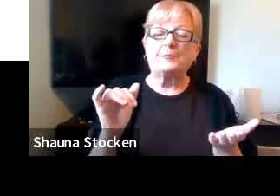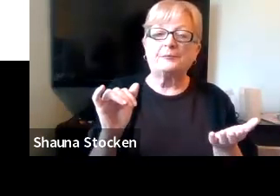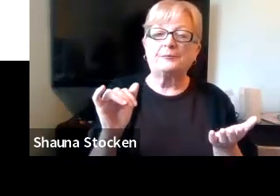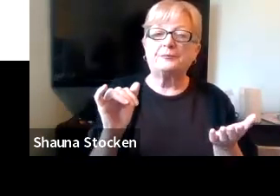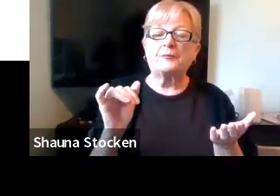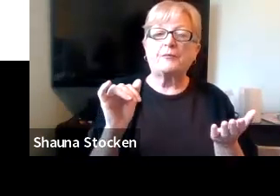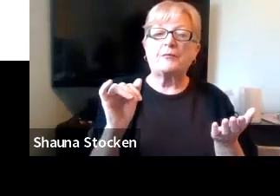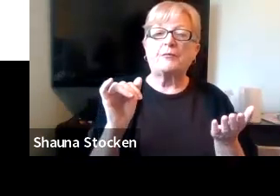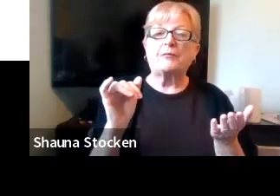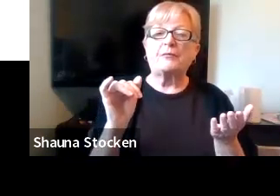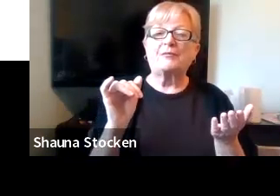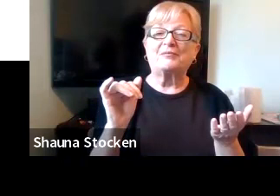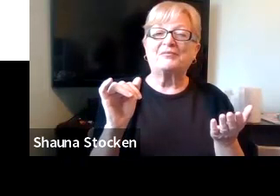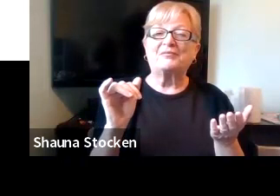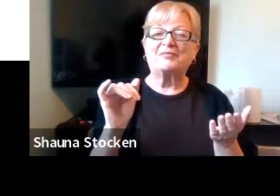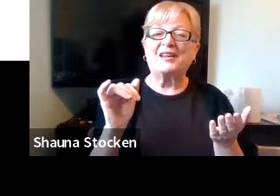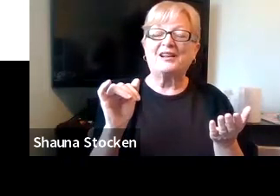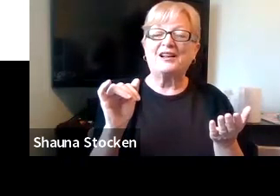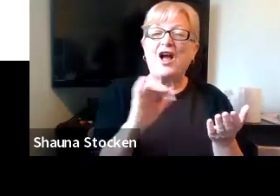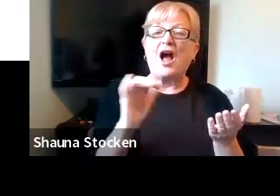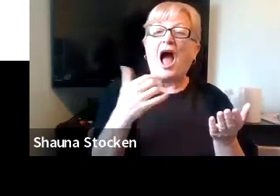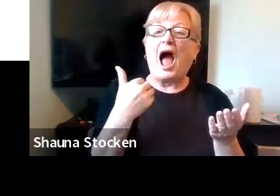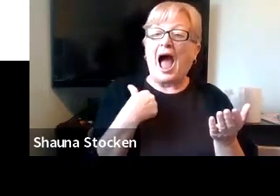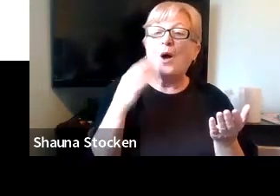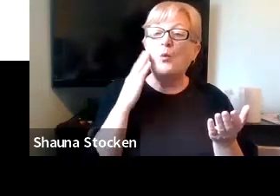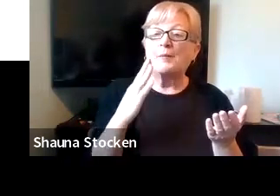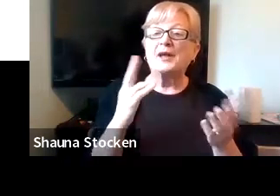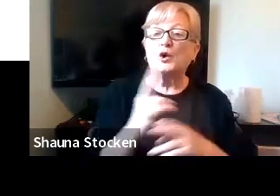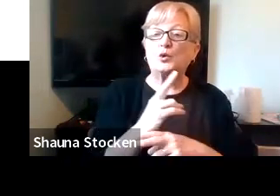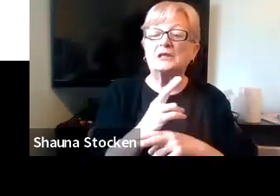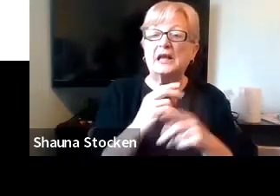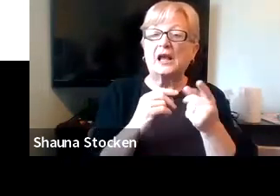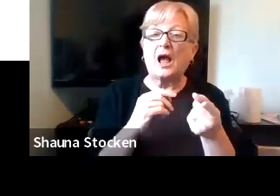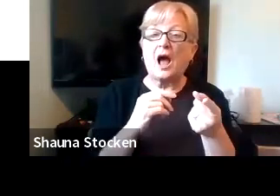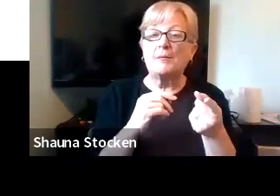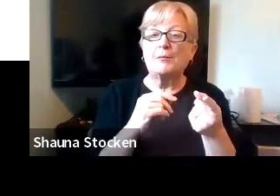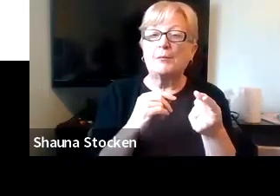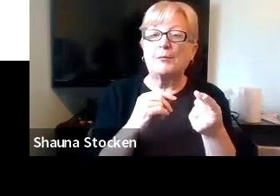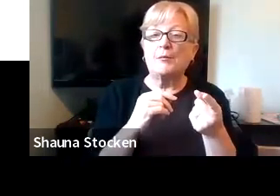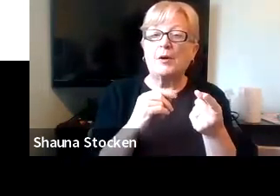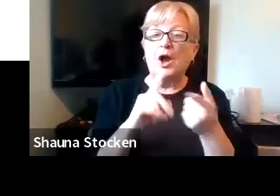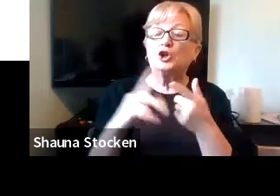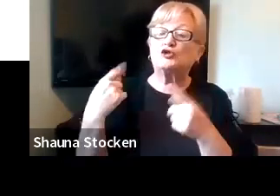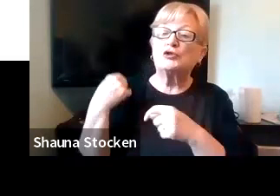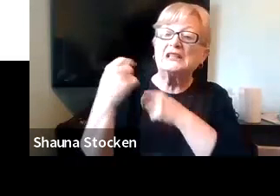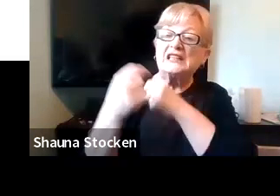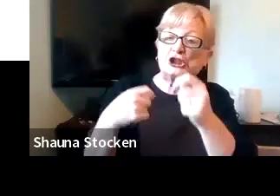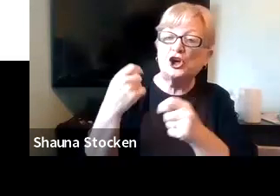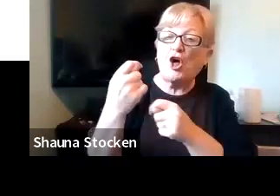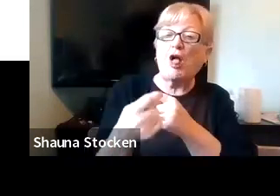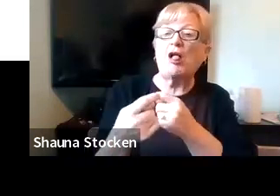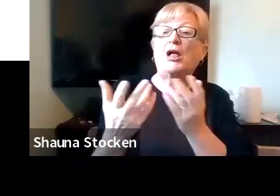maybe I didn't mention it, I'm gonna be using what I would say is a traditional apple